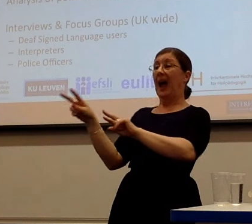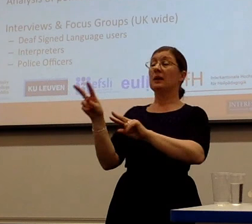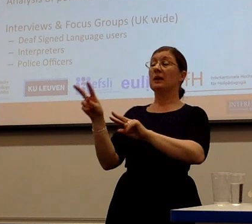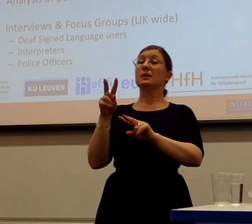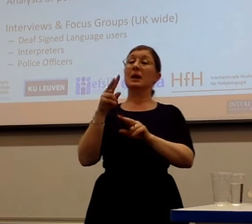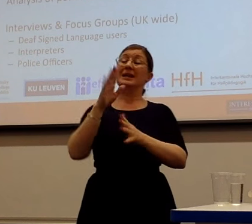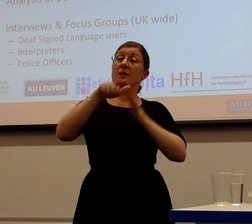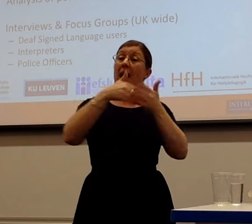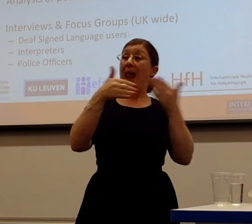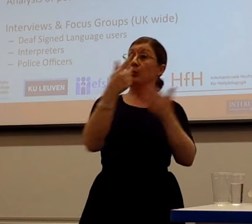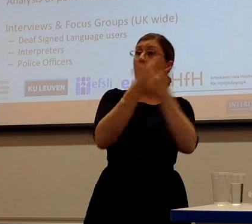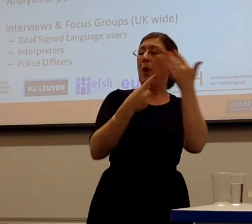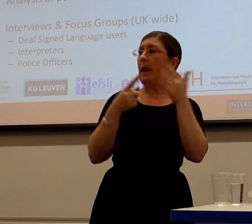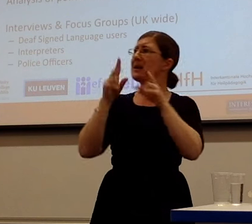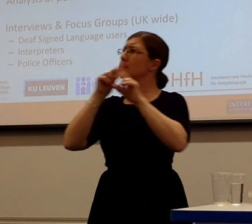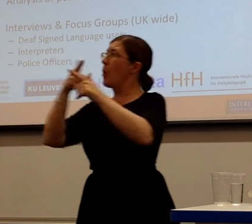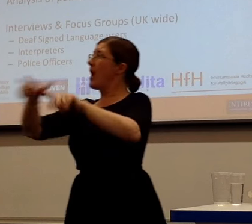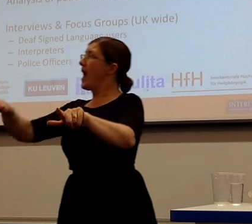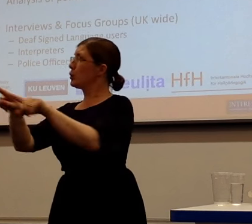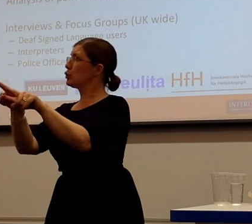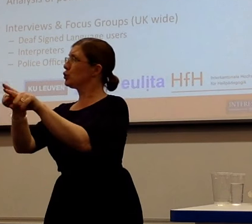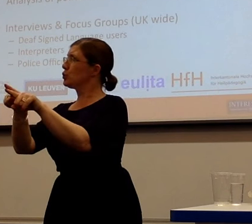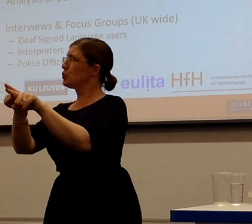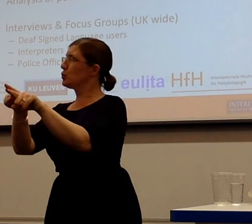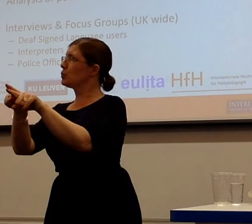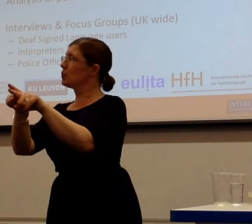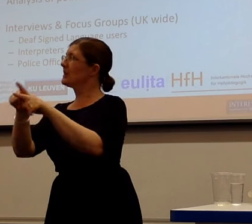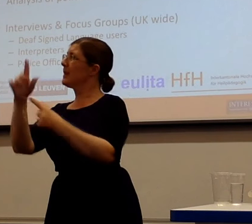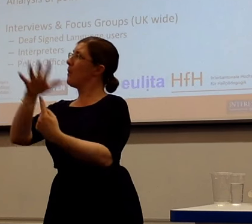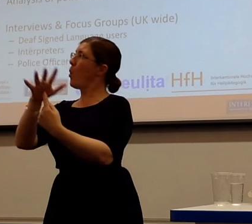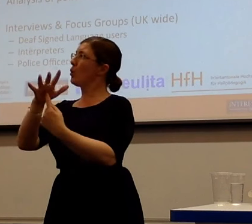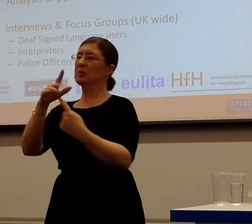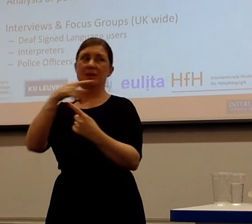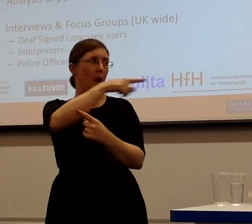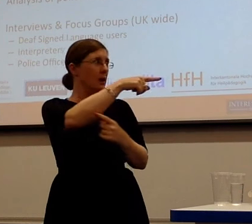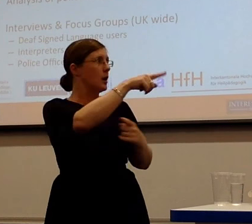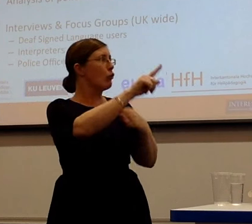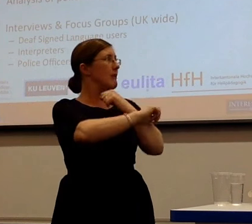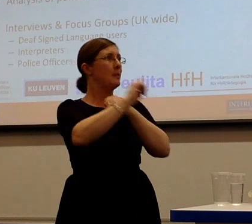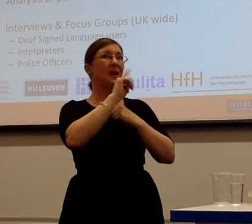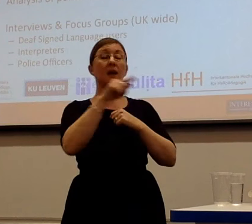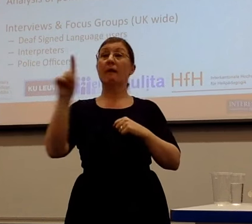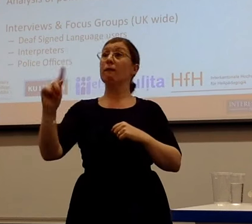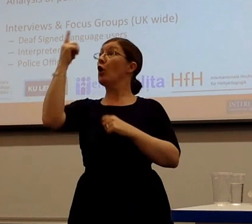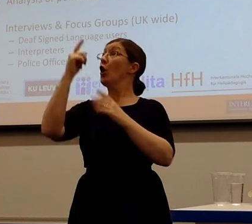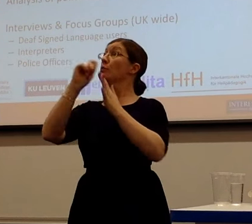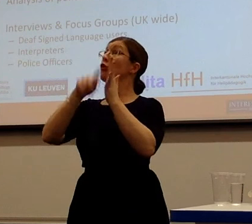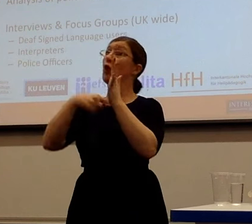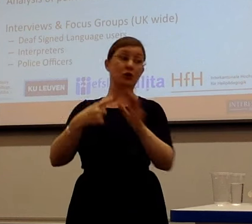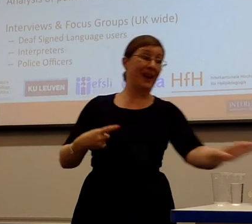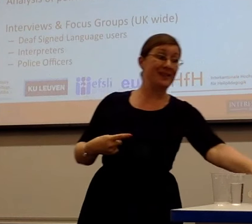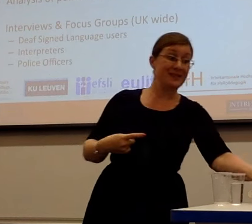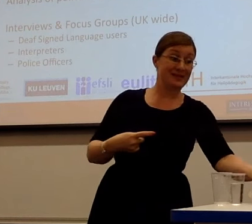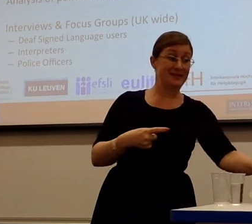area. So we didn't just look at sign language interpreting, we also looked at spoken language interpreting. And it's important, as Graham said, that